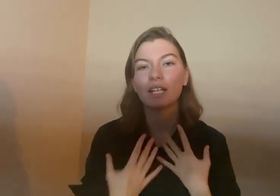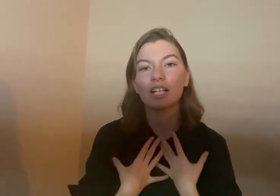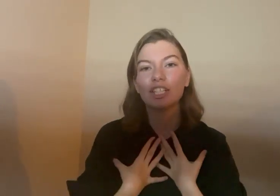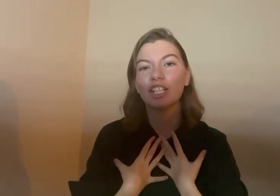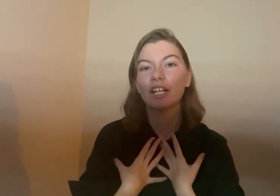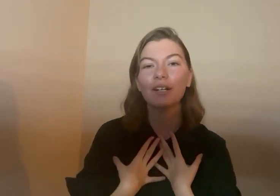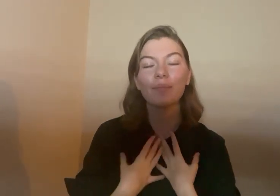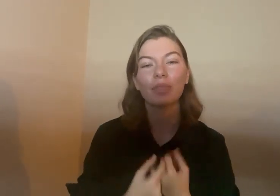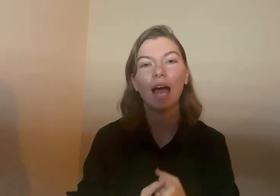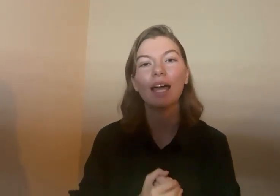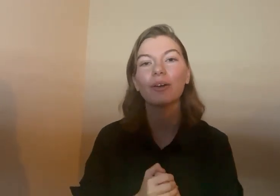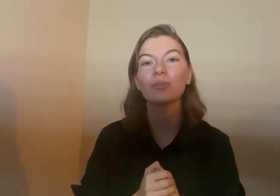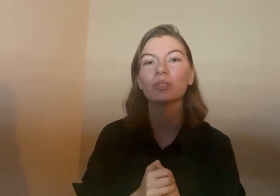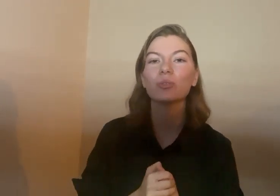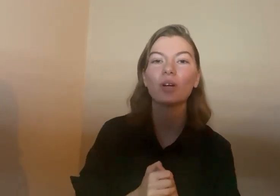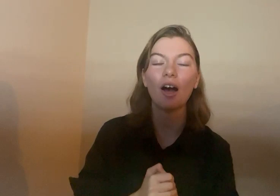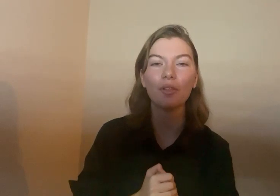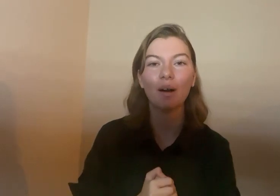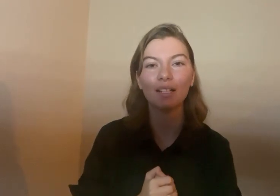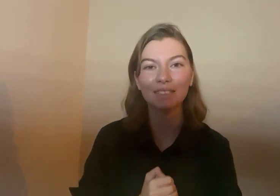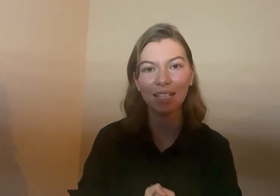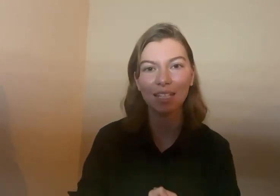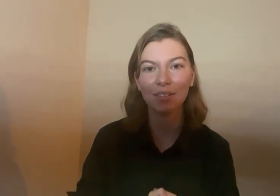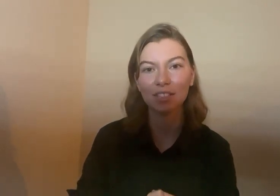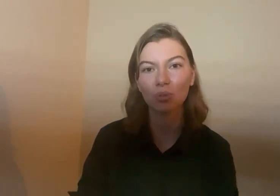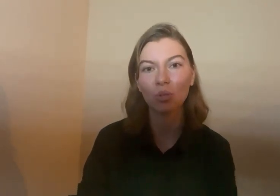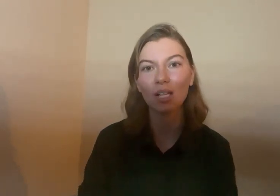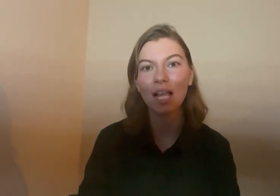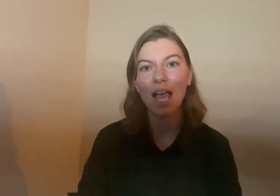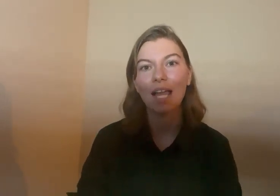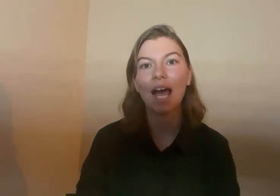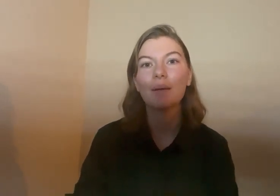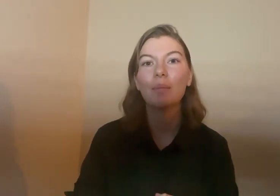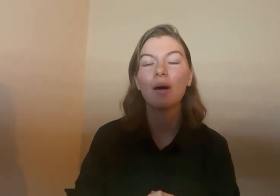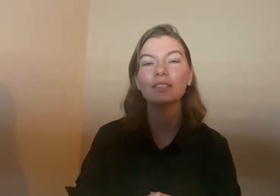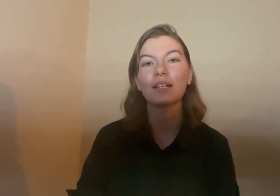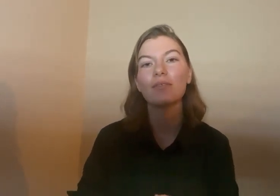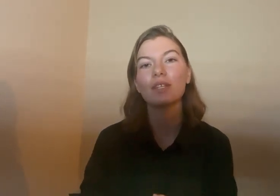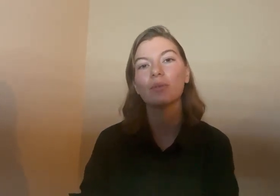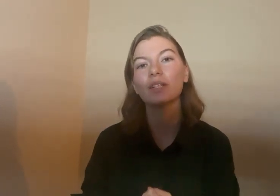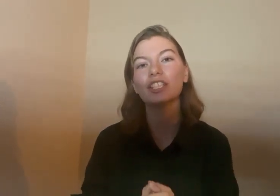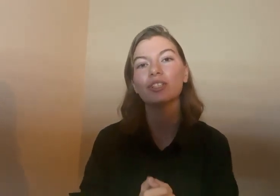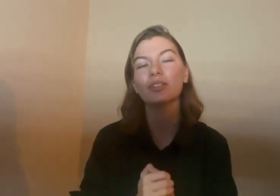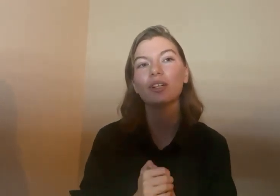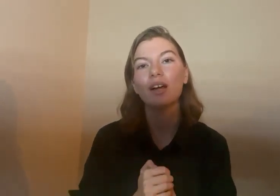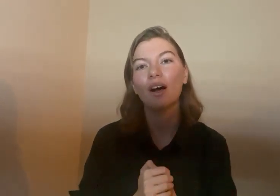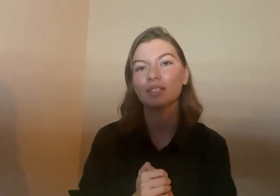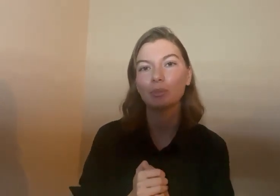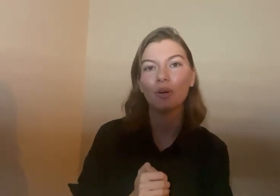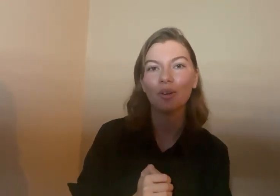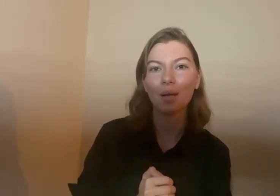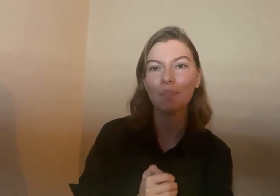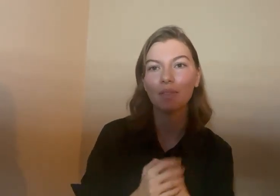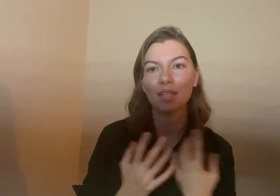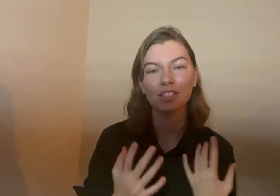are she, her. I go to Cawthorh Park Secondary School, and I am a part of the Regional Arts Program in the